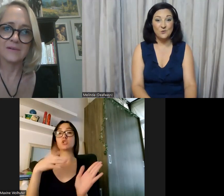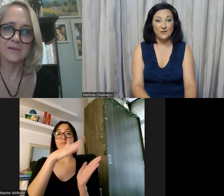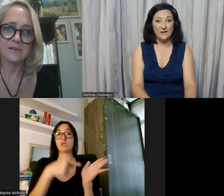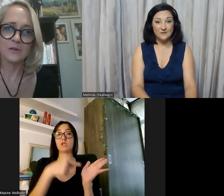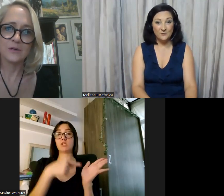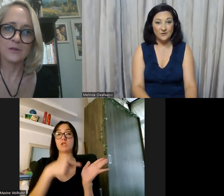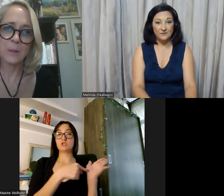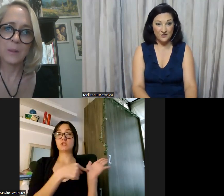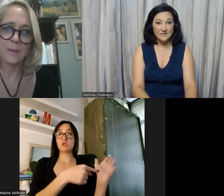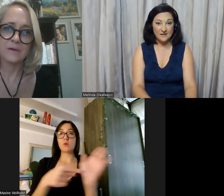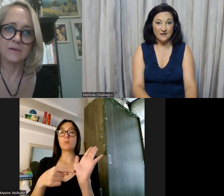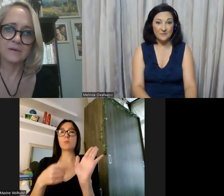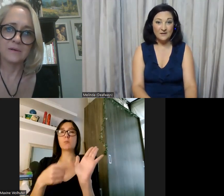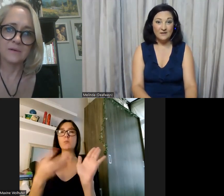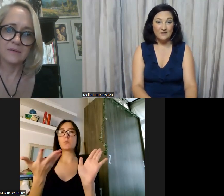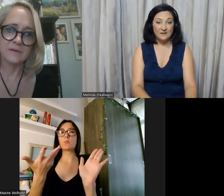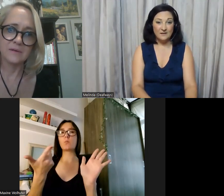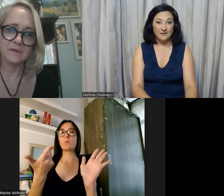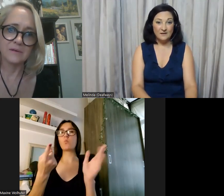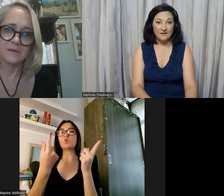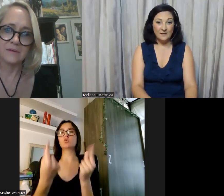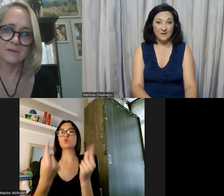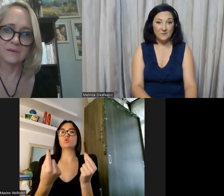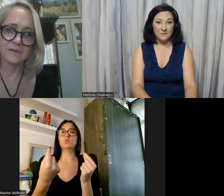I saw that for the first time,